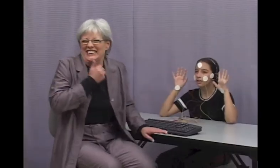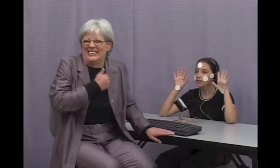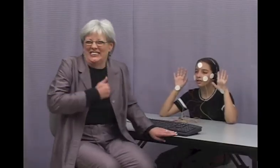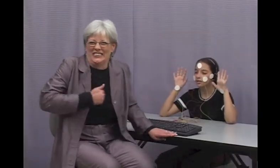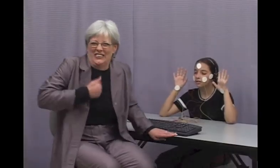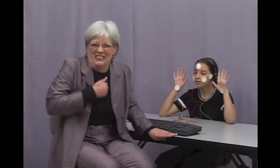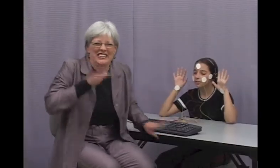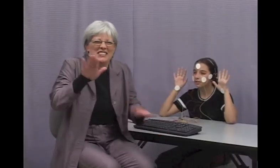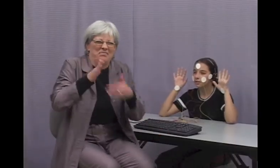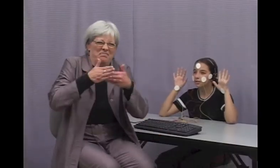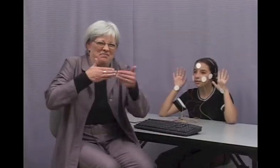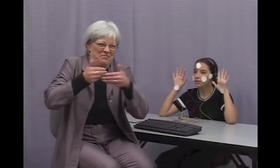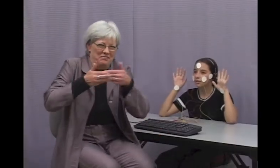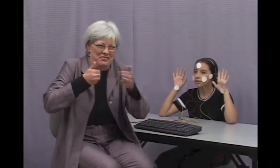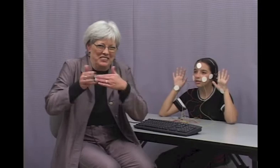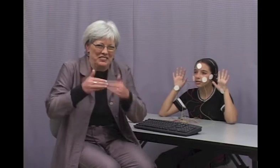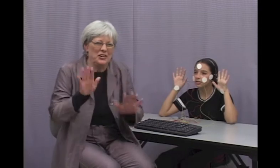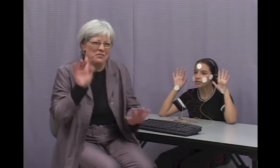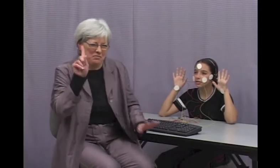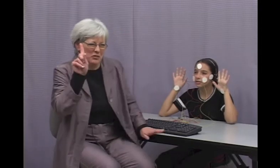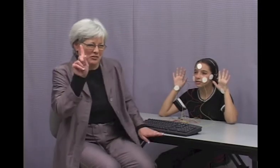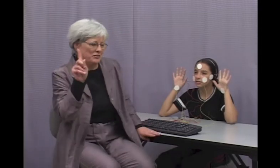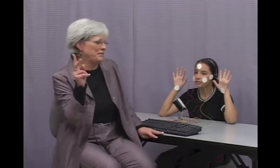I'm sorry, that was a minor glitch. Let's try that again.